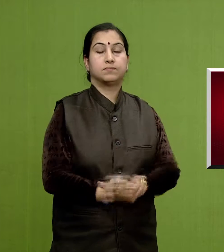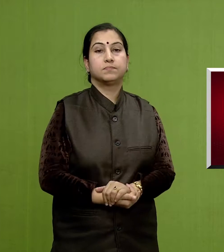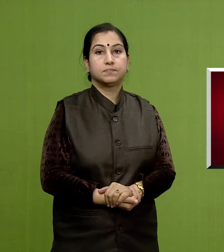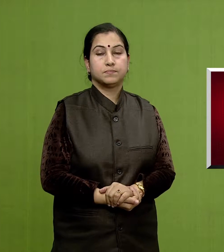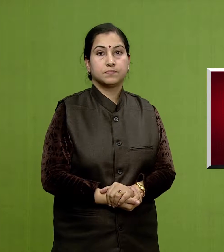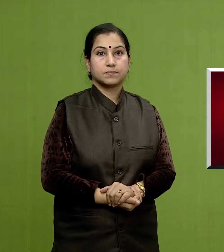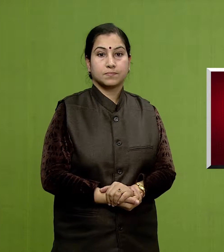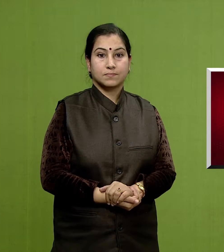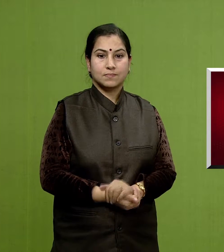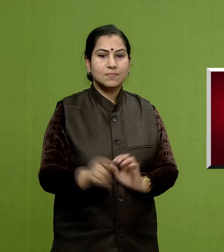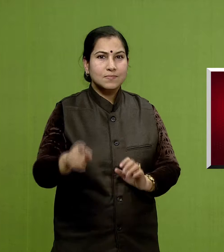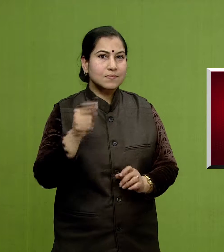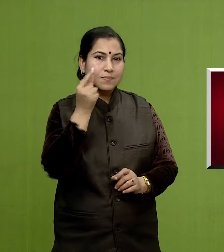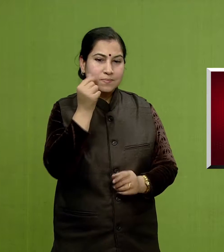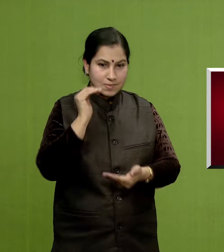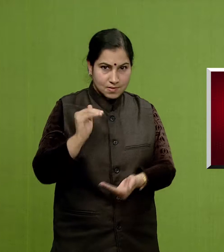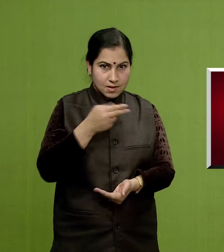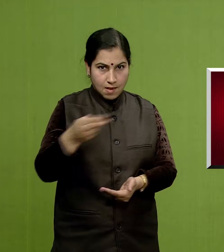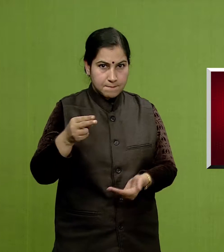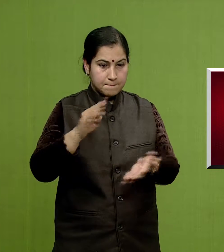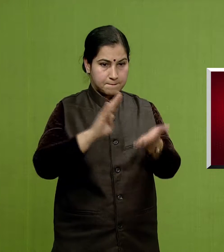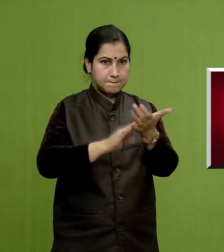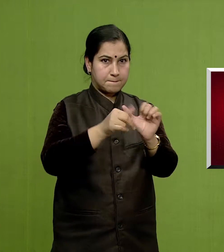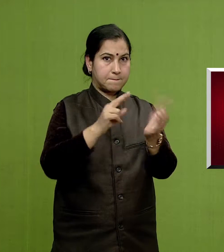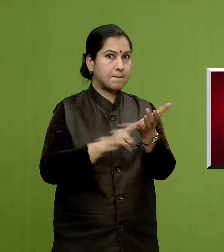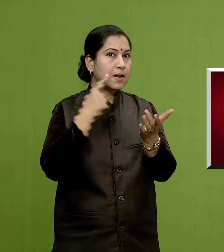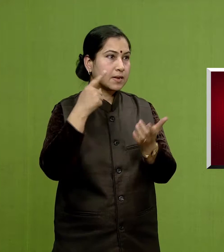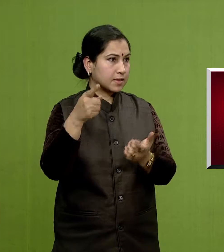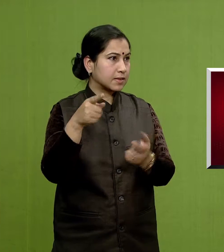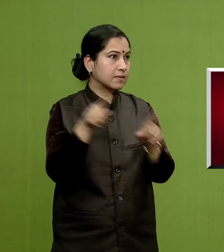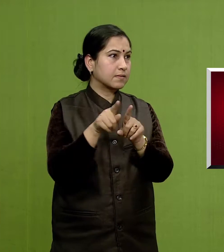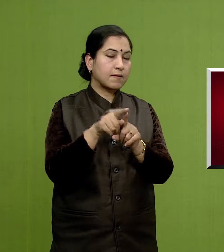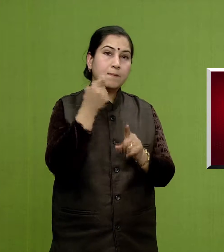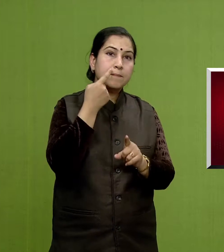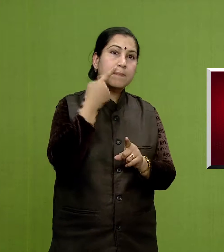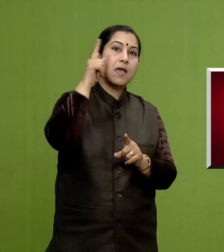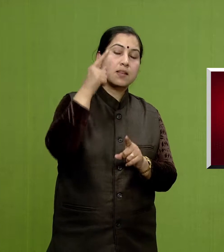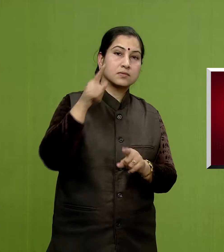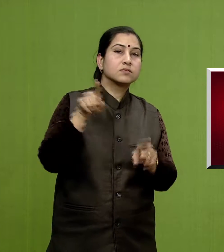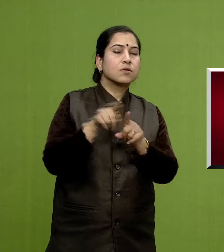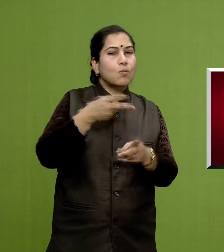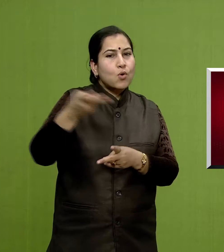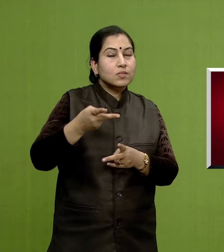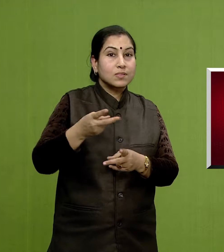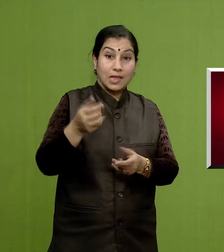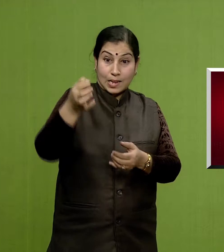Mani's parents carried her a newborn sister Yadvi home today.